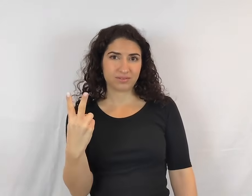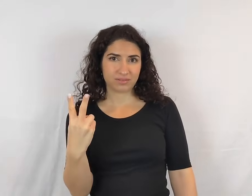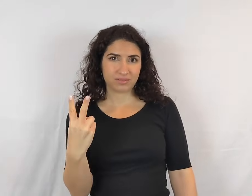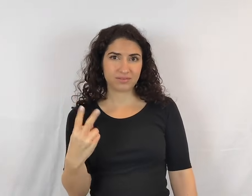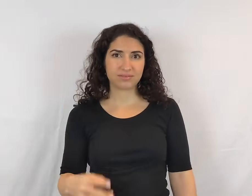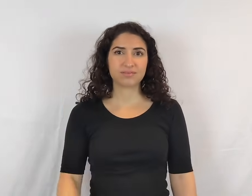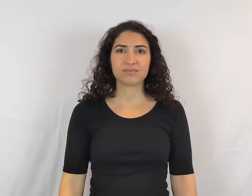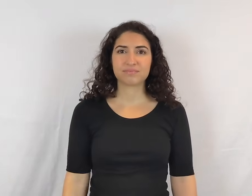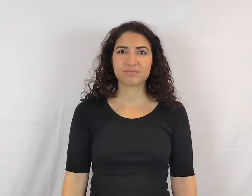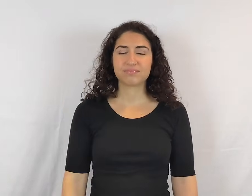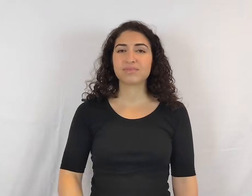2012,